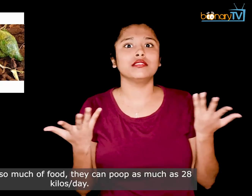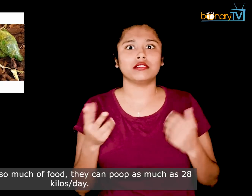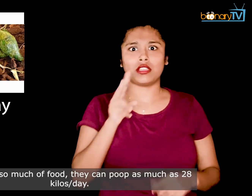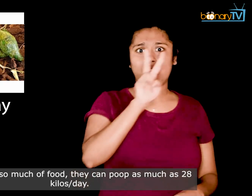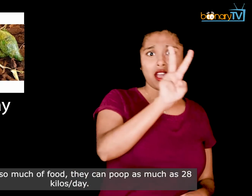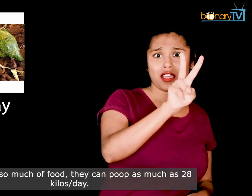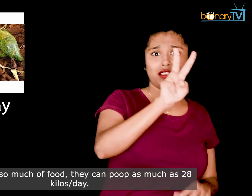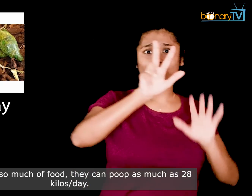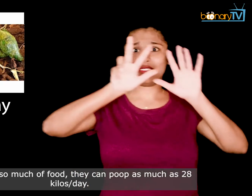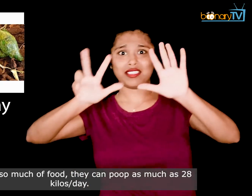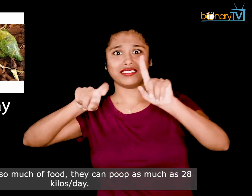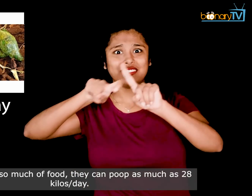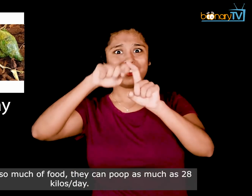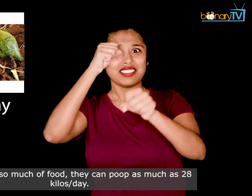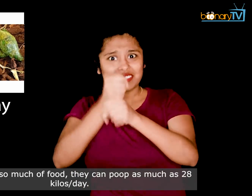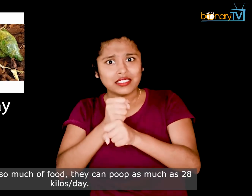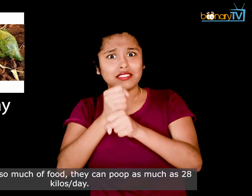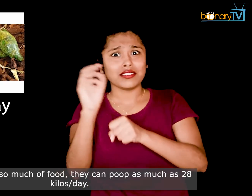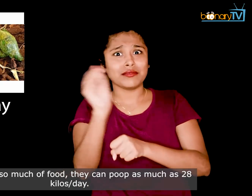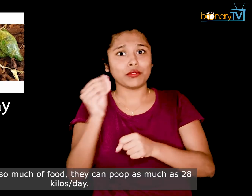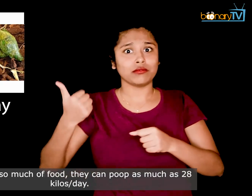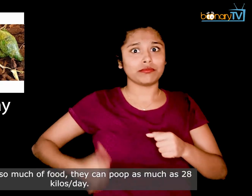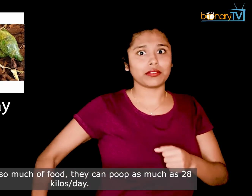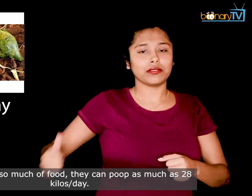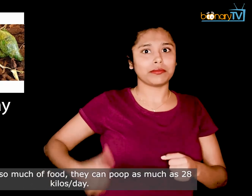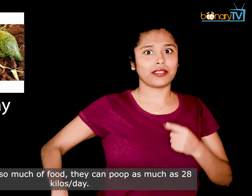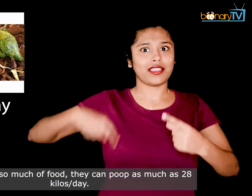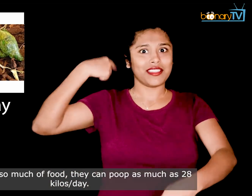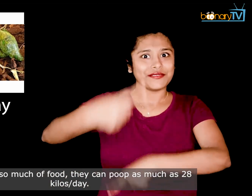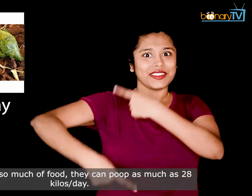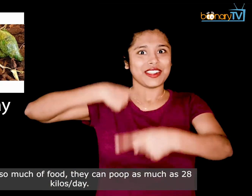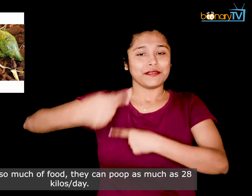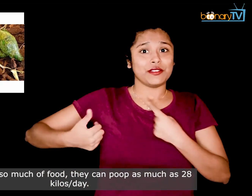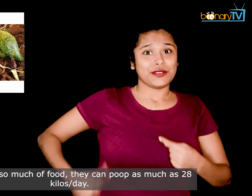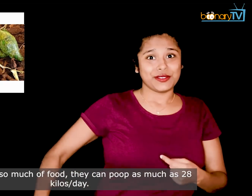as 28 kilos per day.